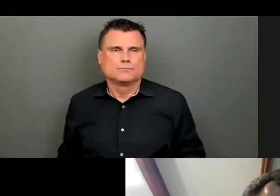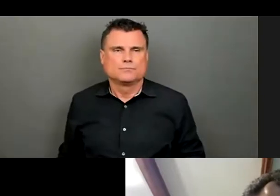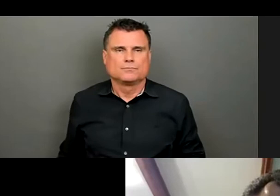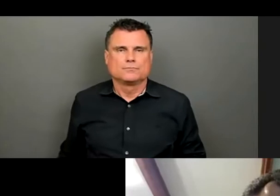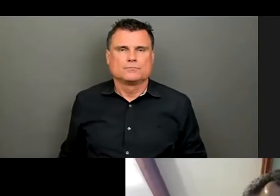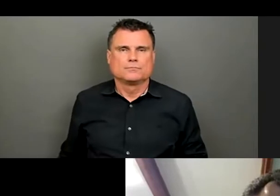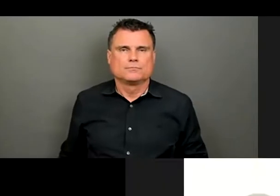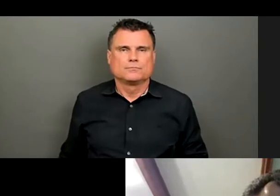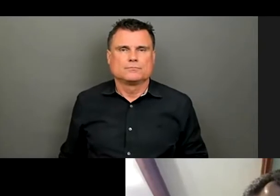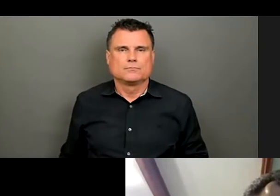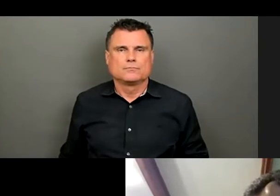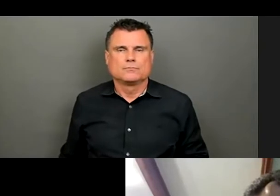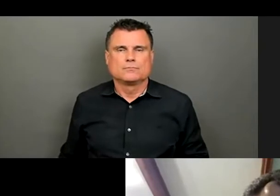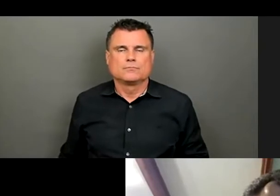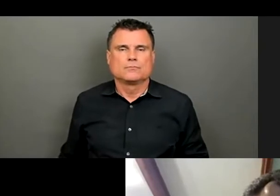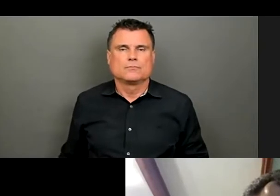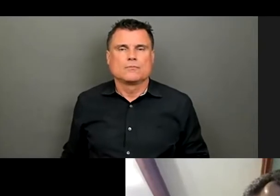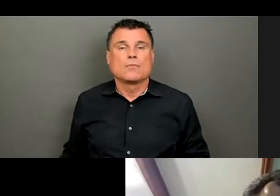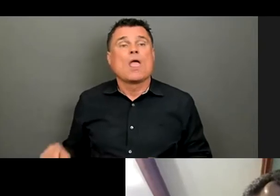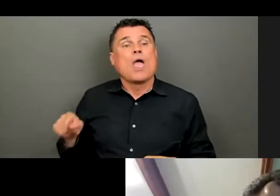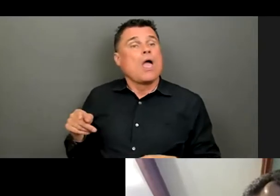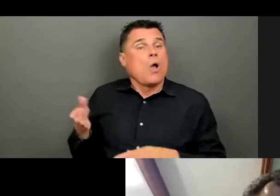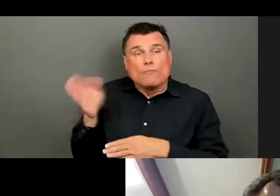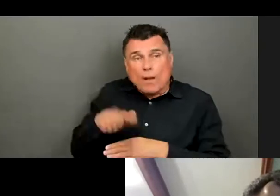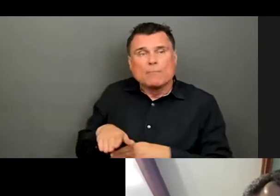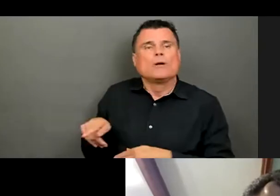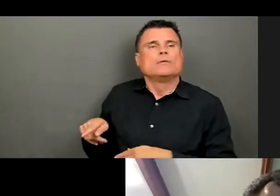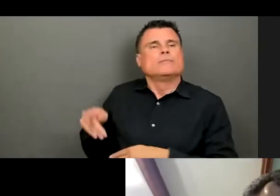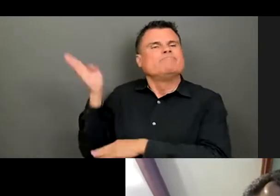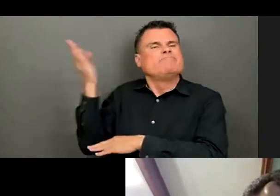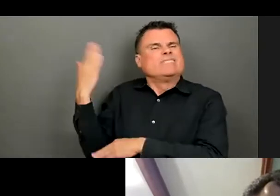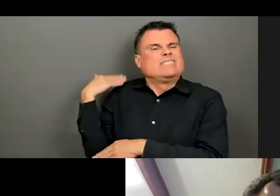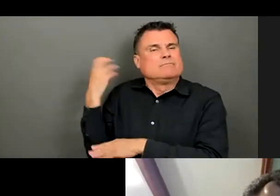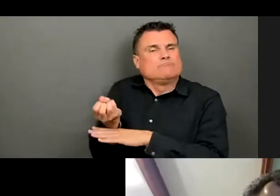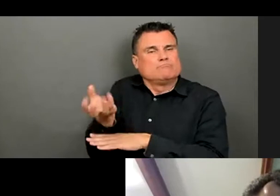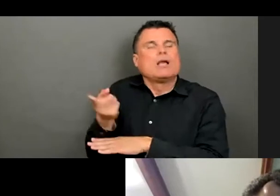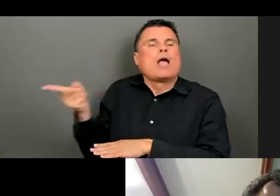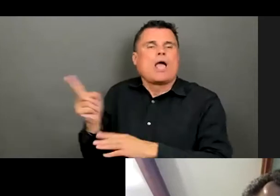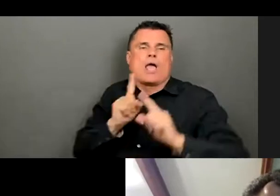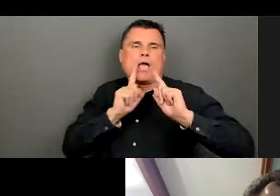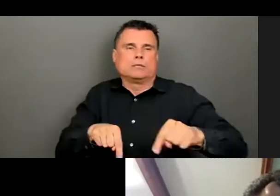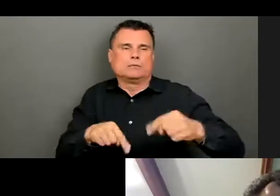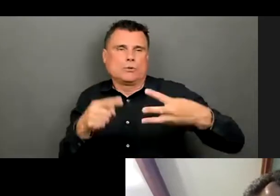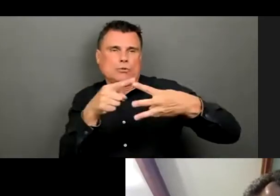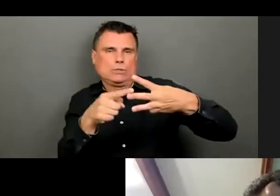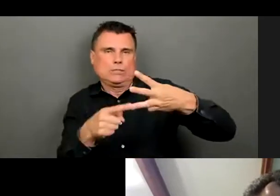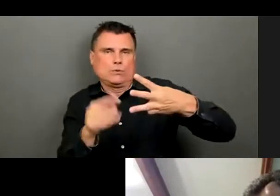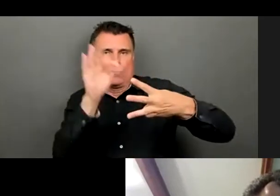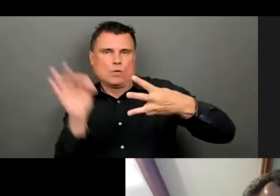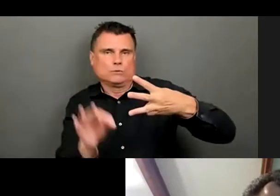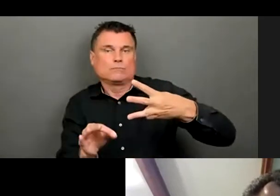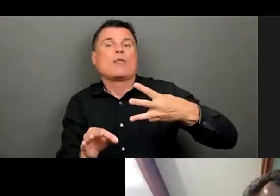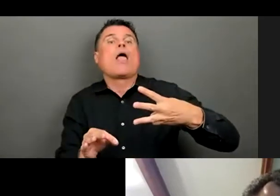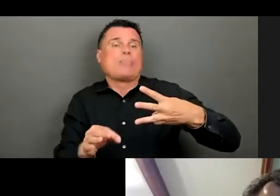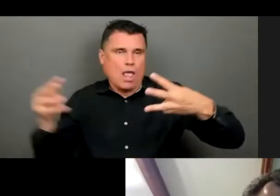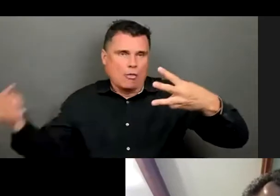and our special guests. Have those three questions answered, and then we'll take another three. We have about half